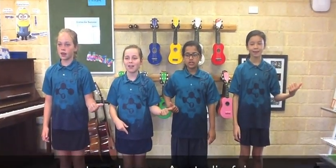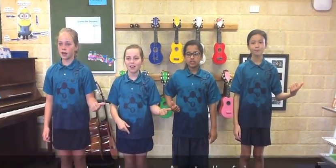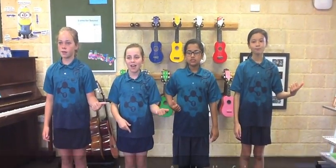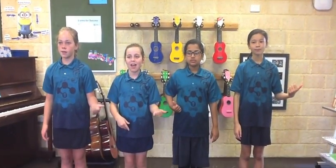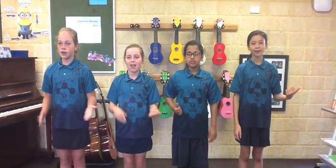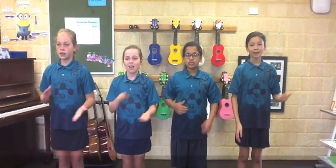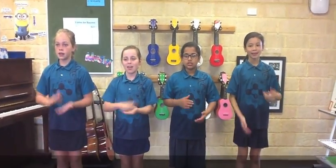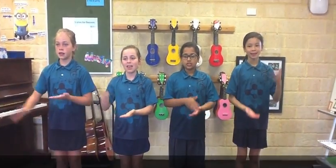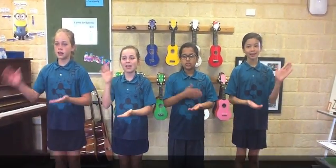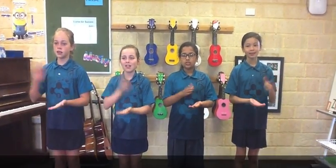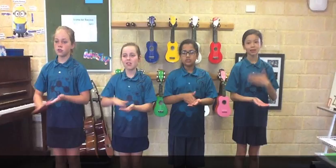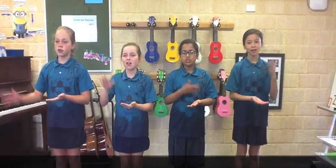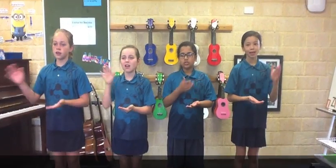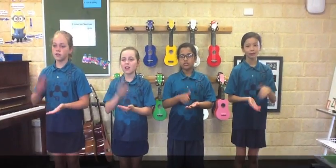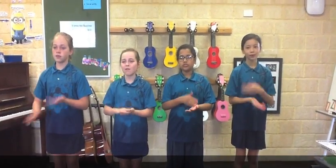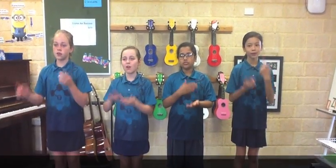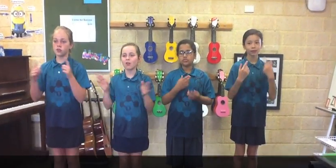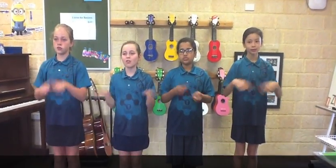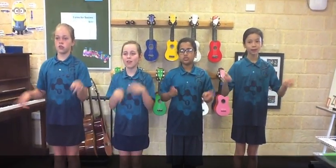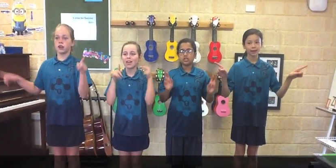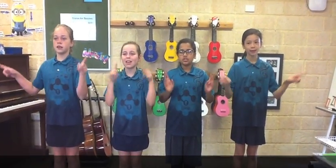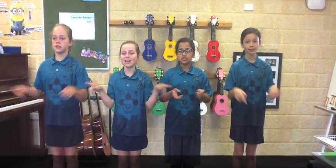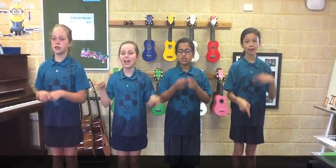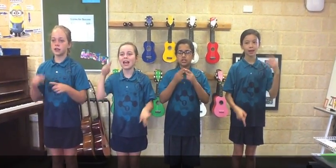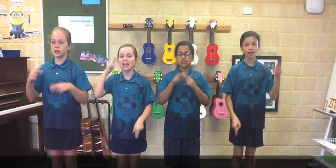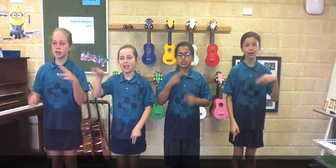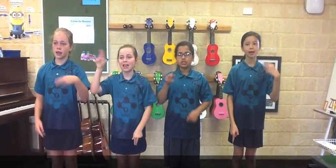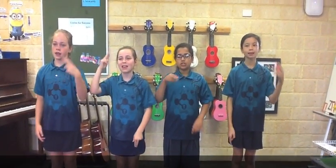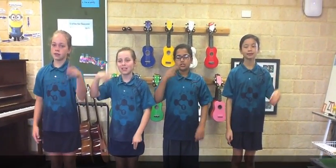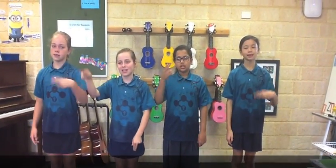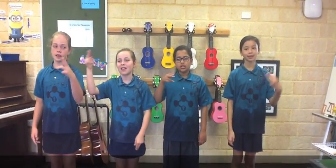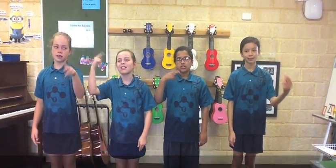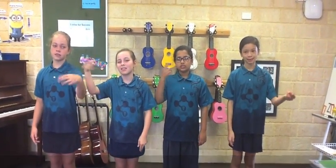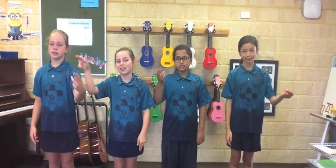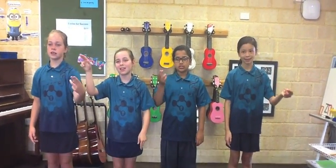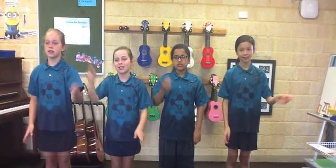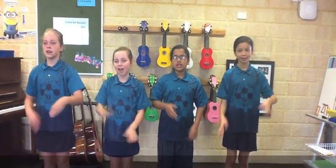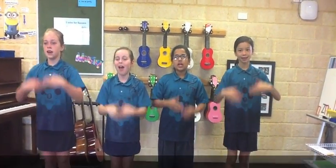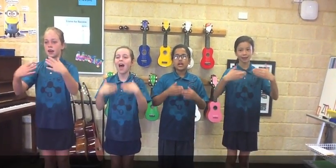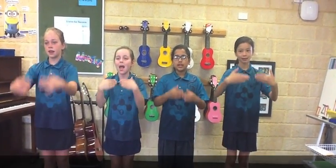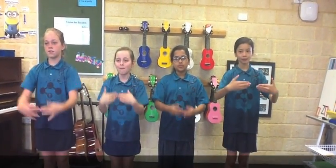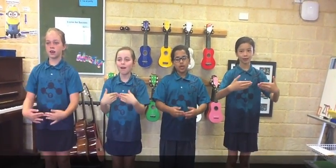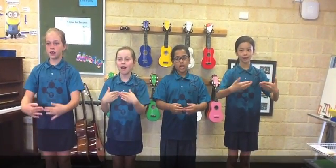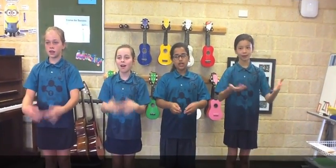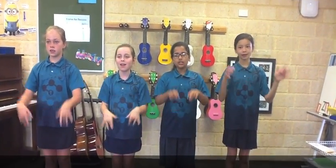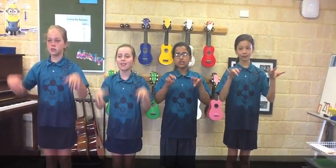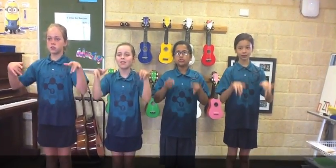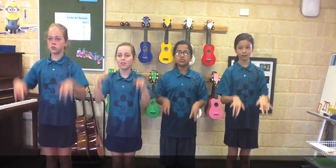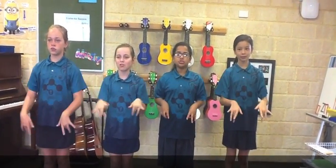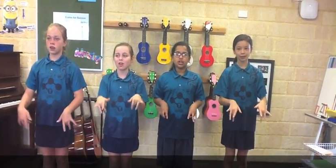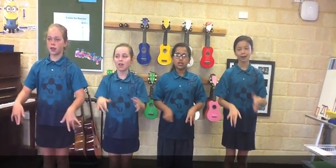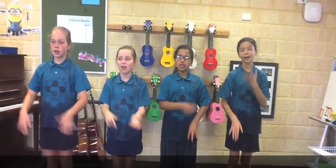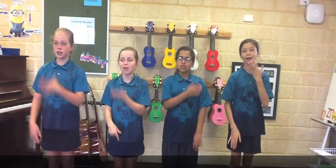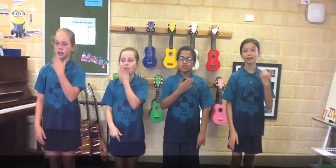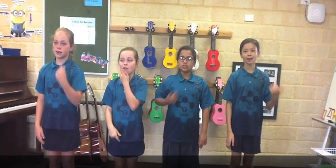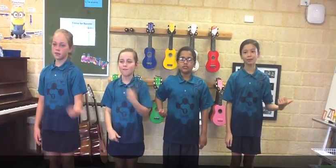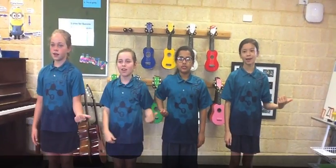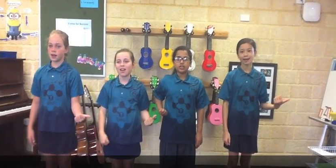Str in joyful strength and L S and will Str